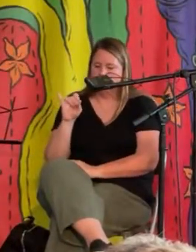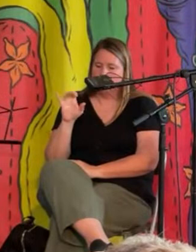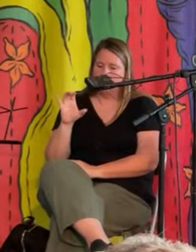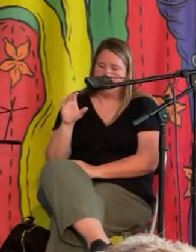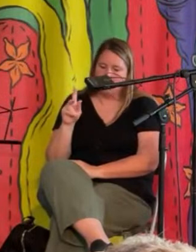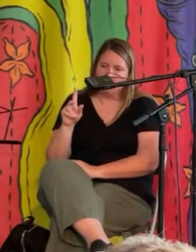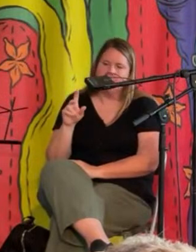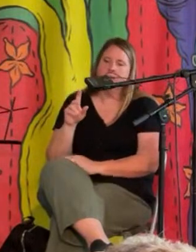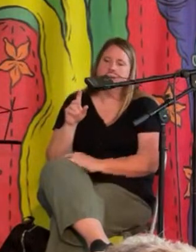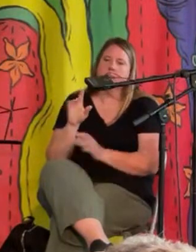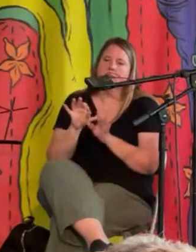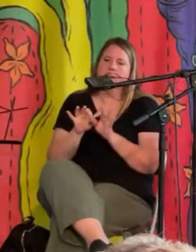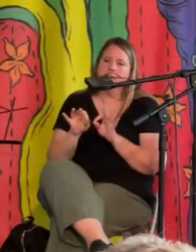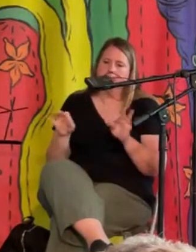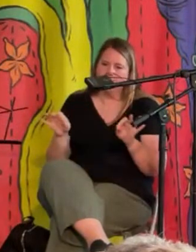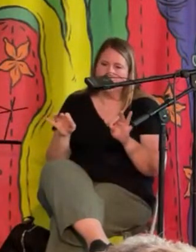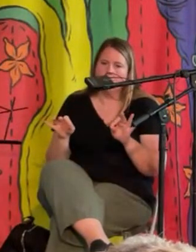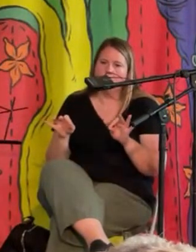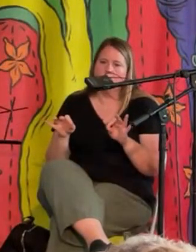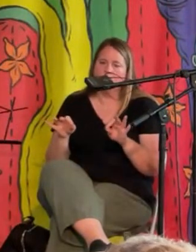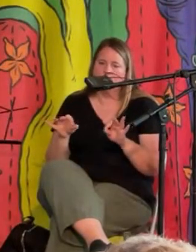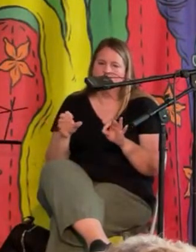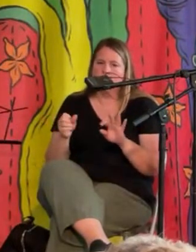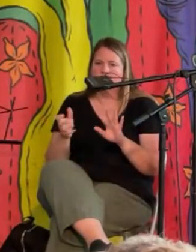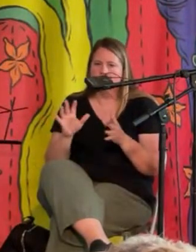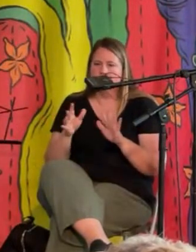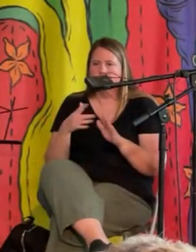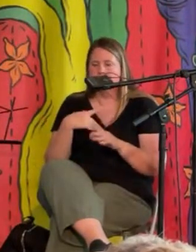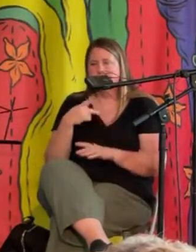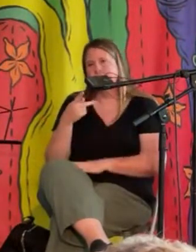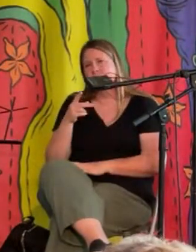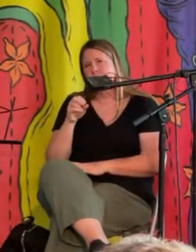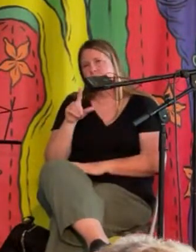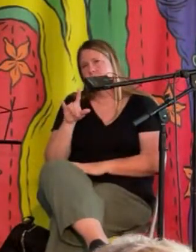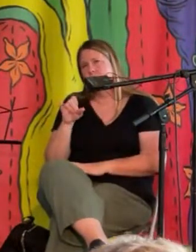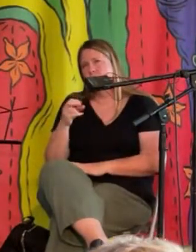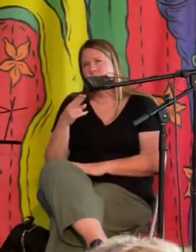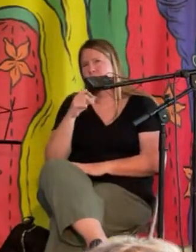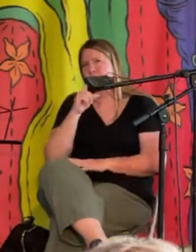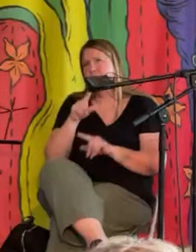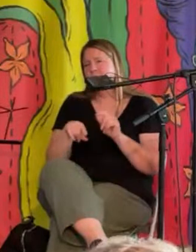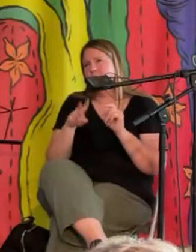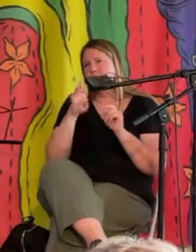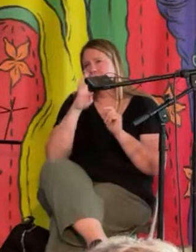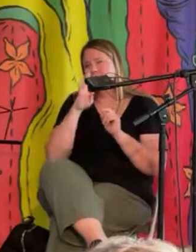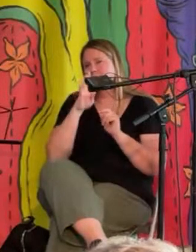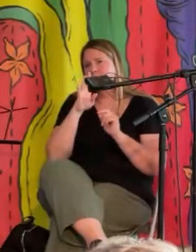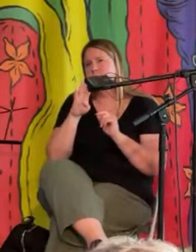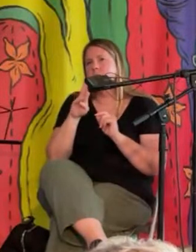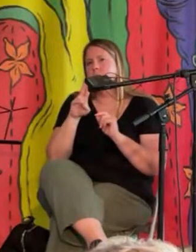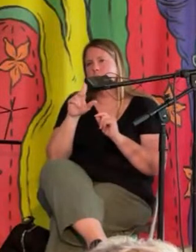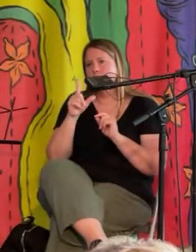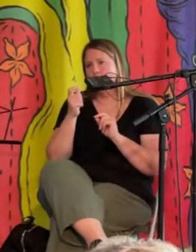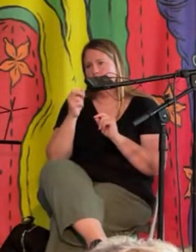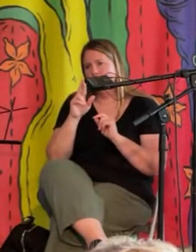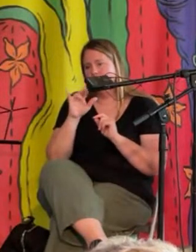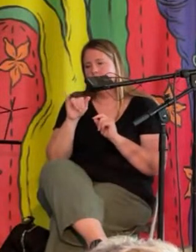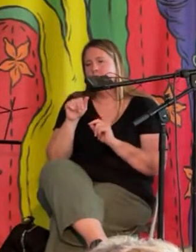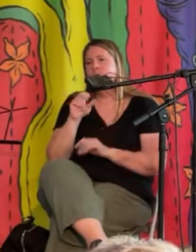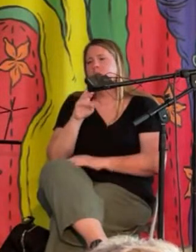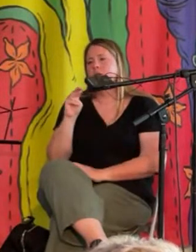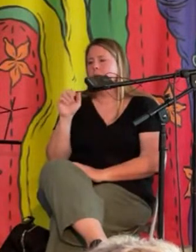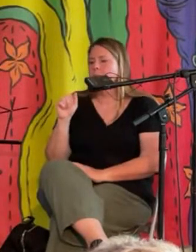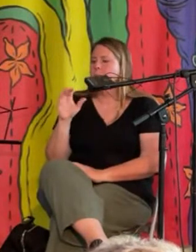have some reading in Polish, but I wouldn't be able to speak Polish. Bulgarian I got a lot of. Macedonian as well. So